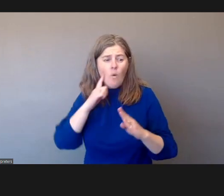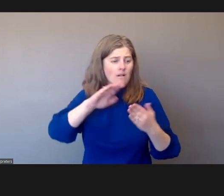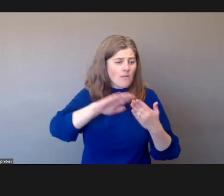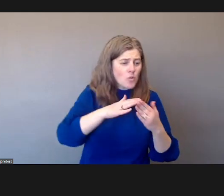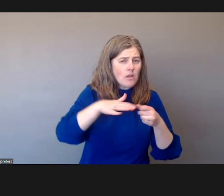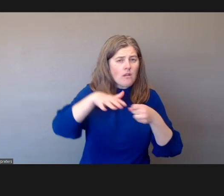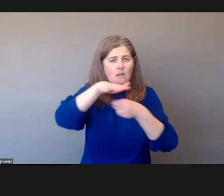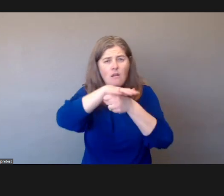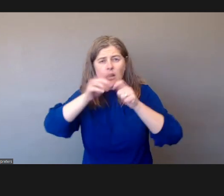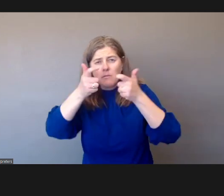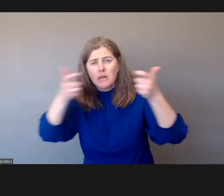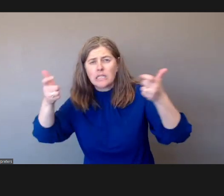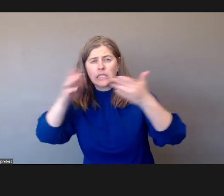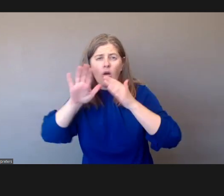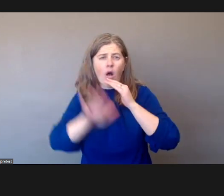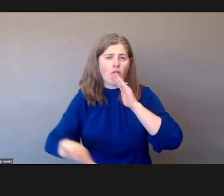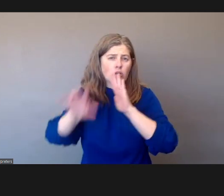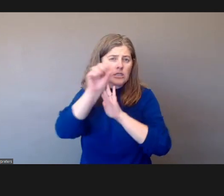county.